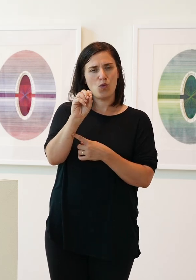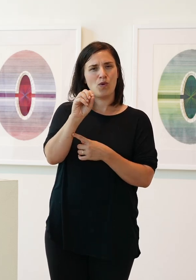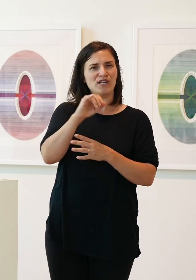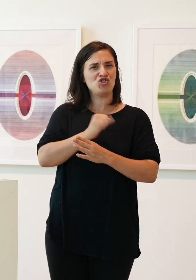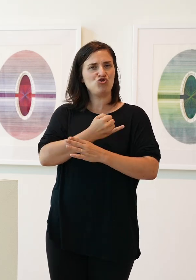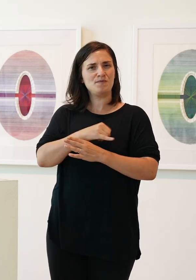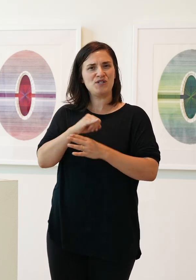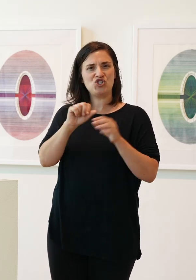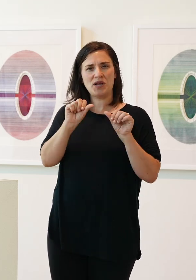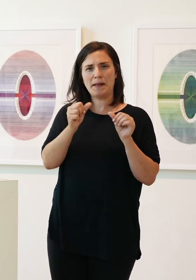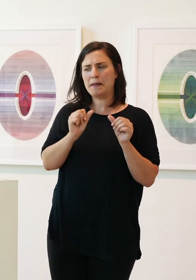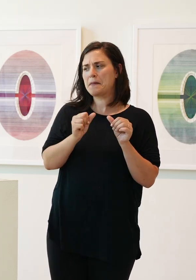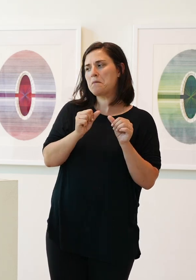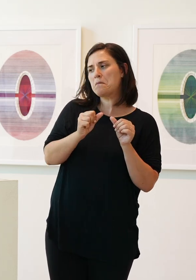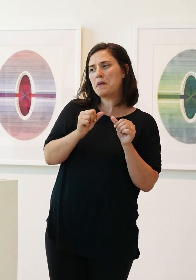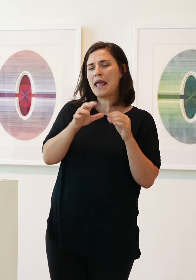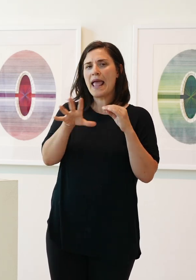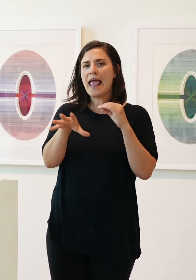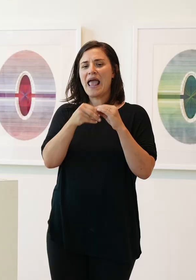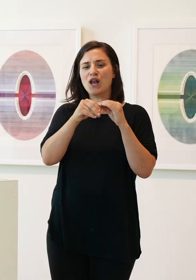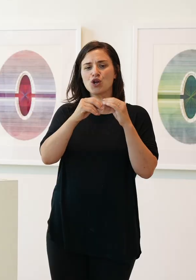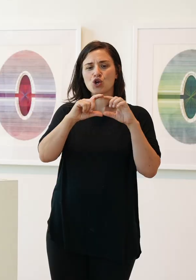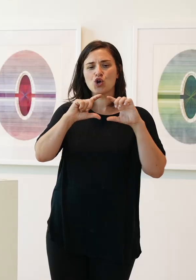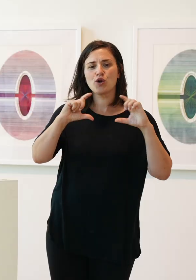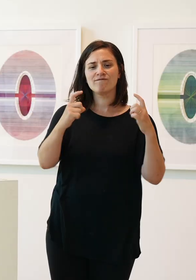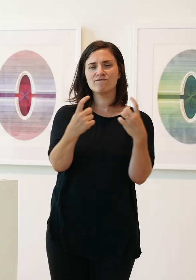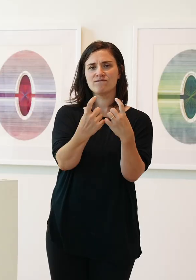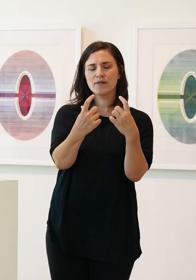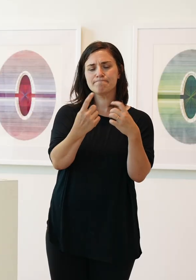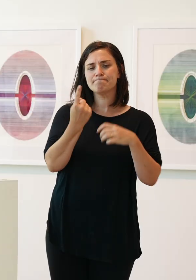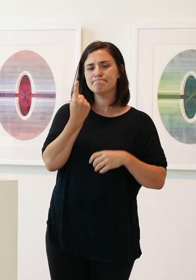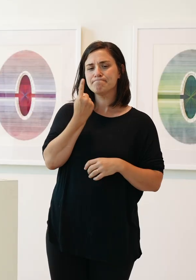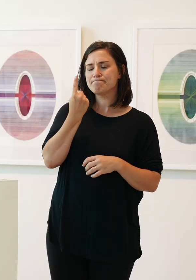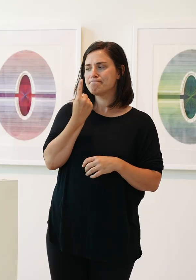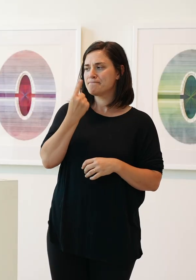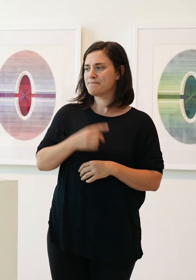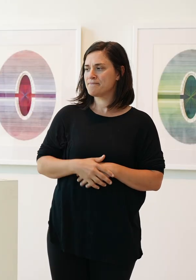in the middle. And so